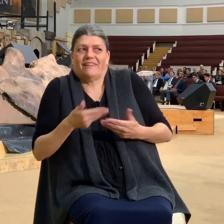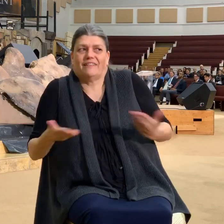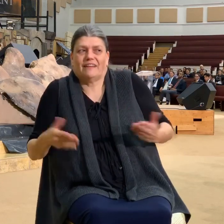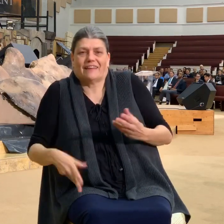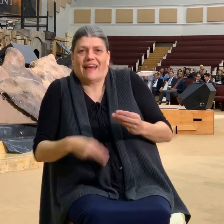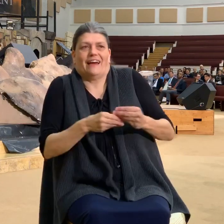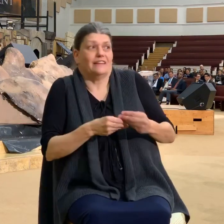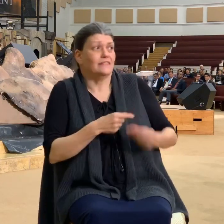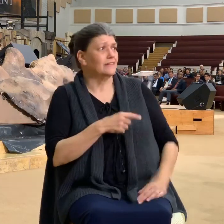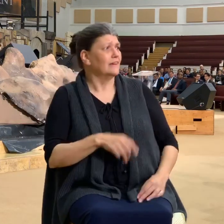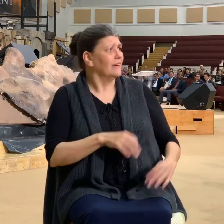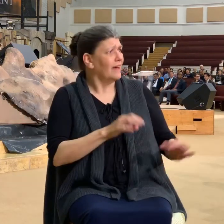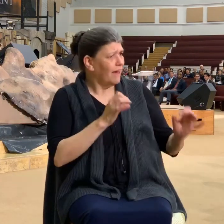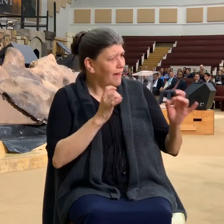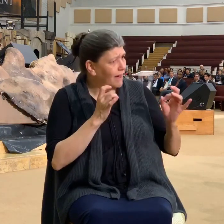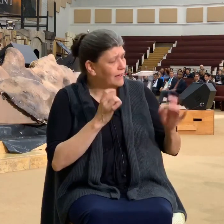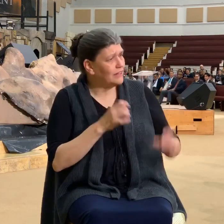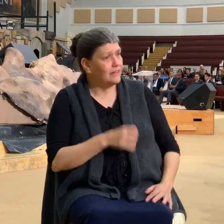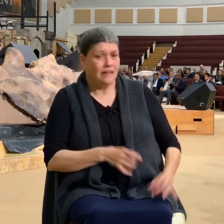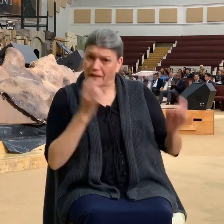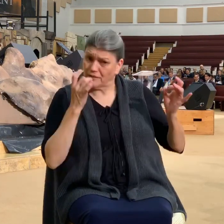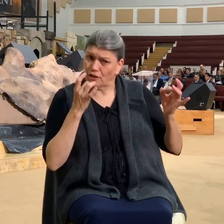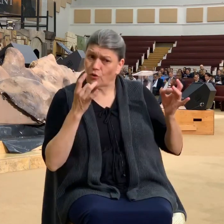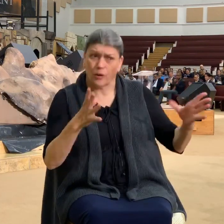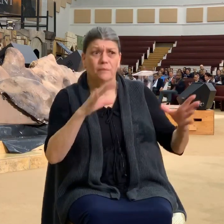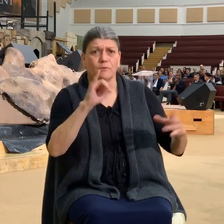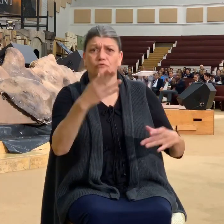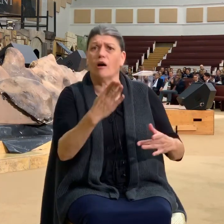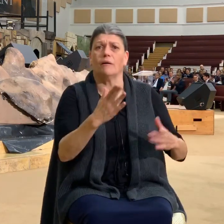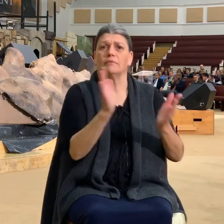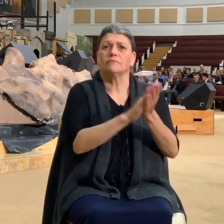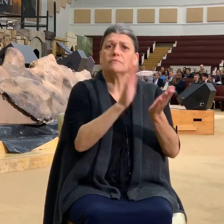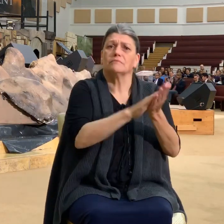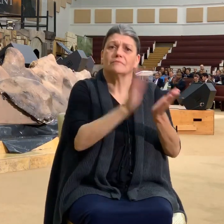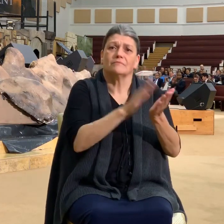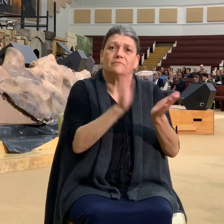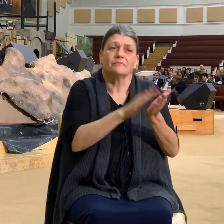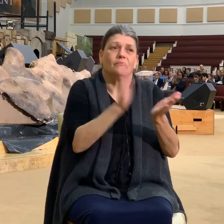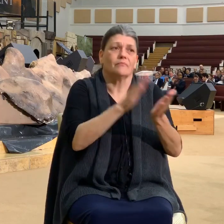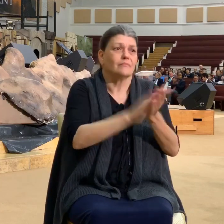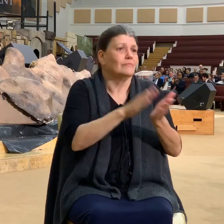an excellent job, and I think we ought to give him a hand for that.